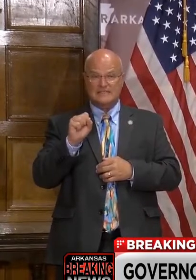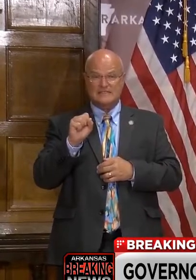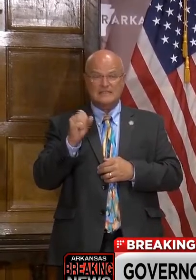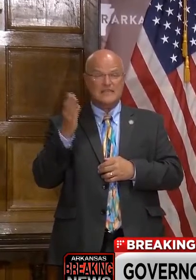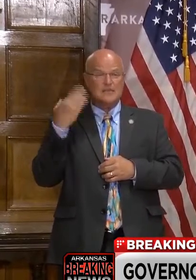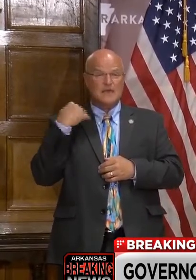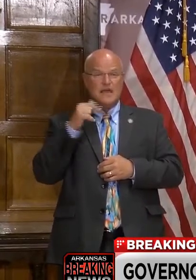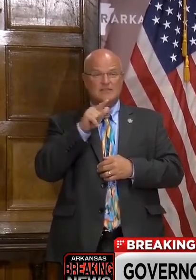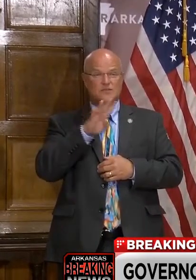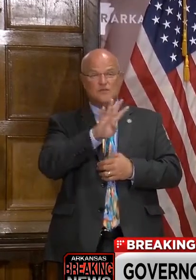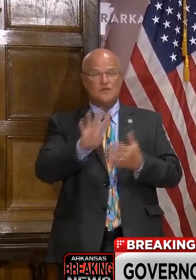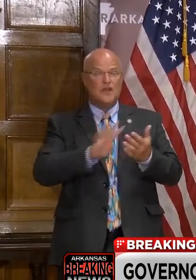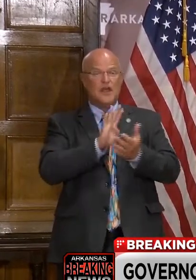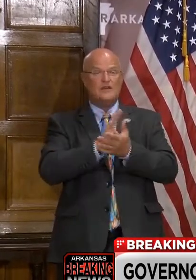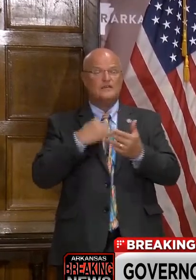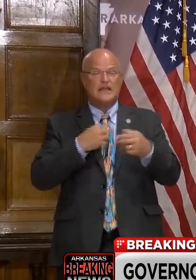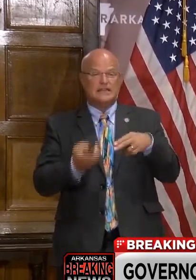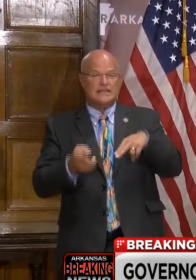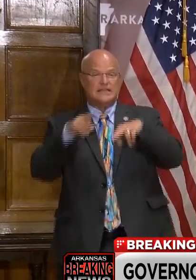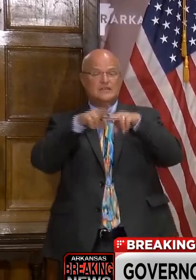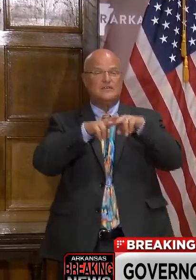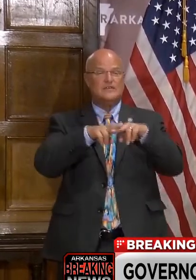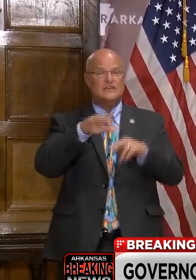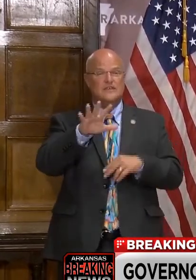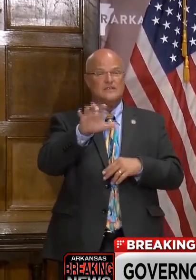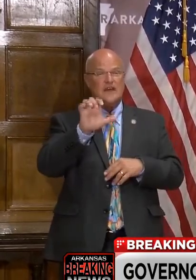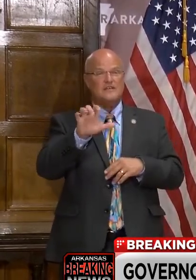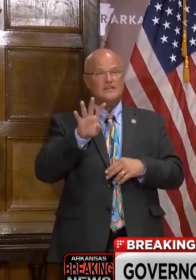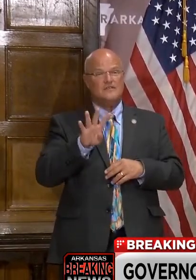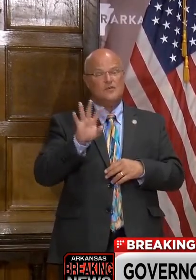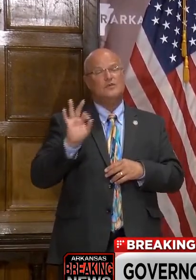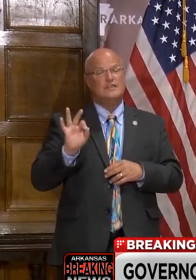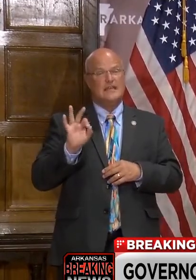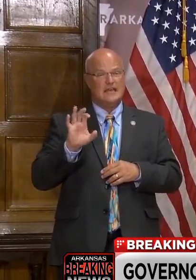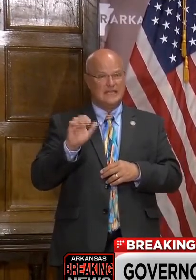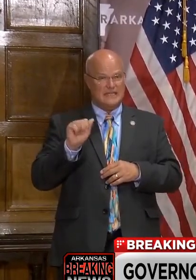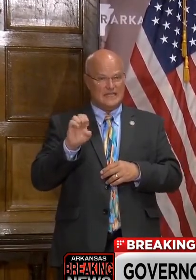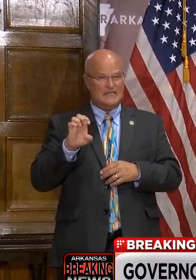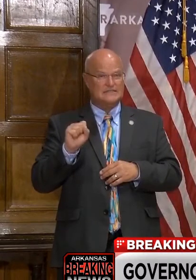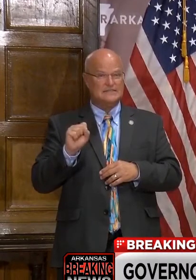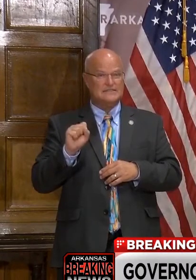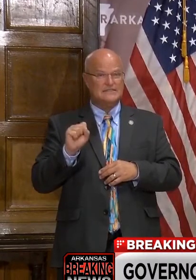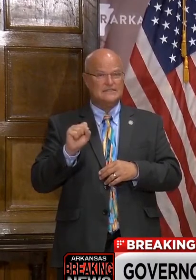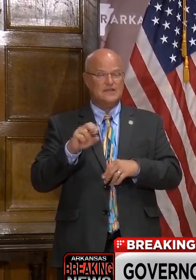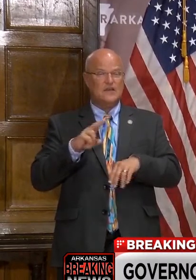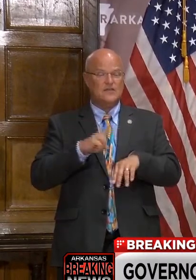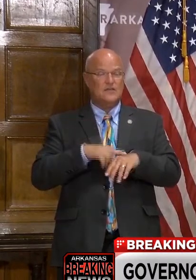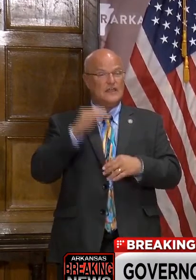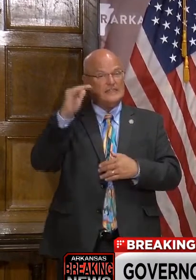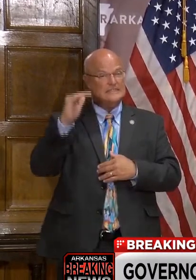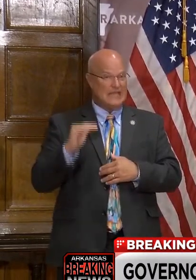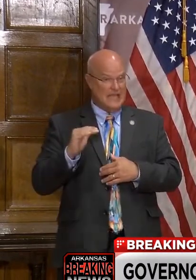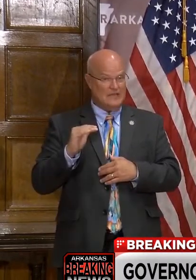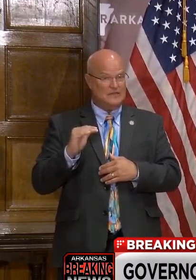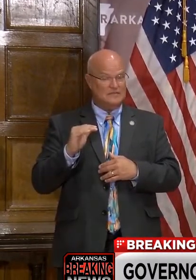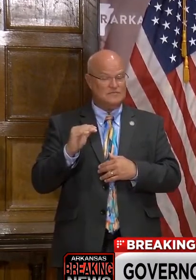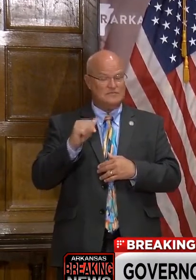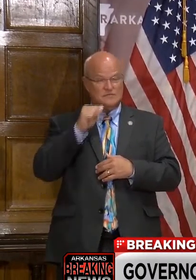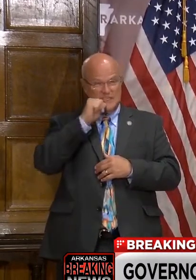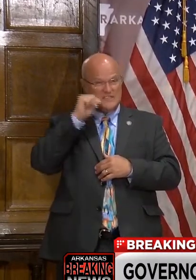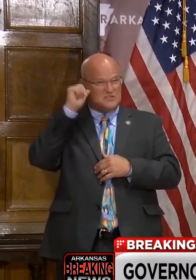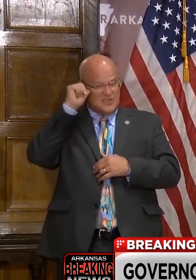last 24 hours, we've had an increase of 549 cases. Of course, that is down from the previous